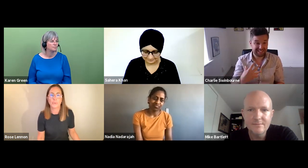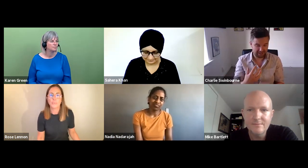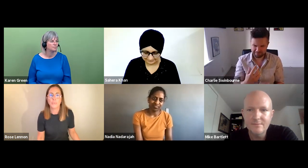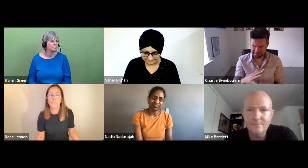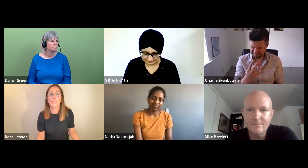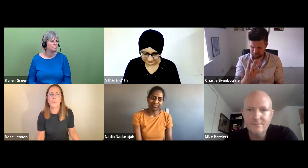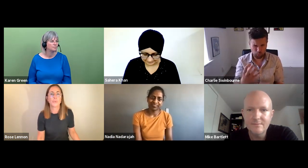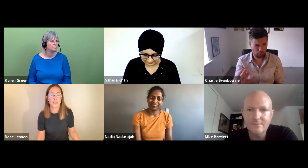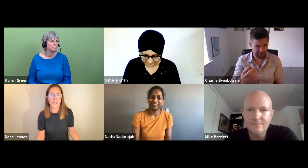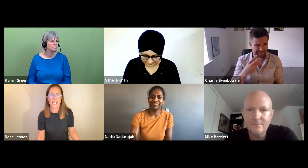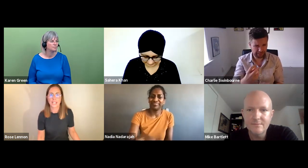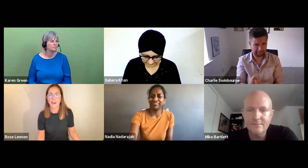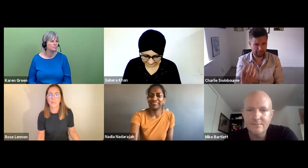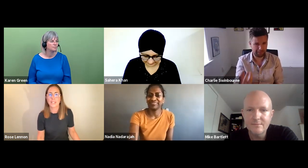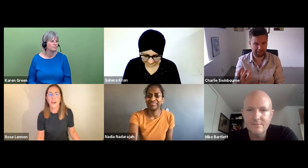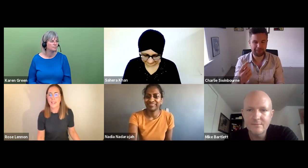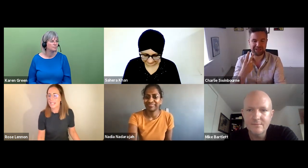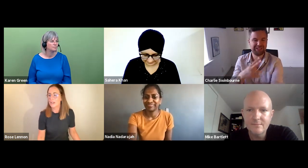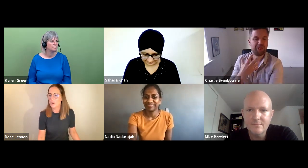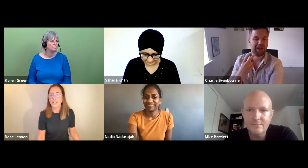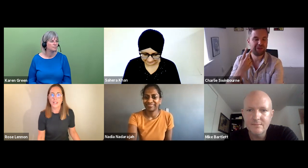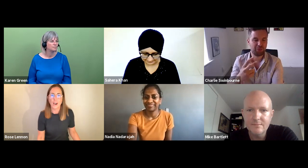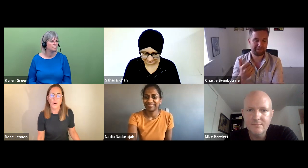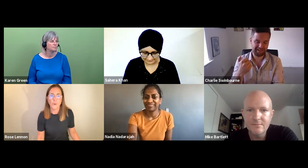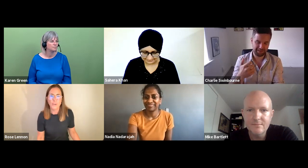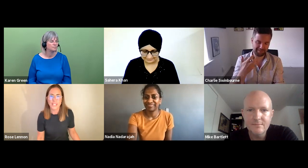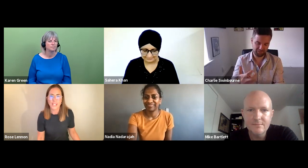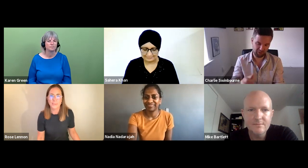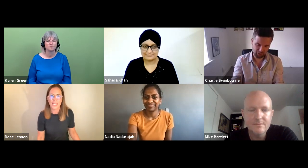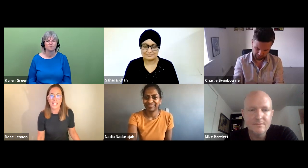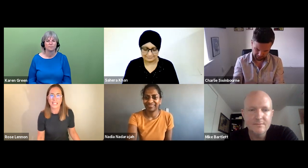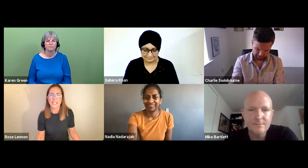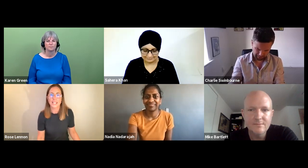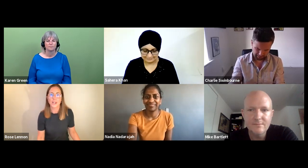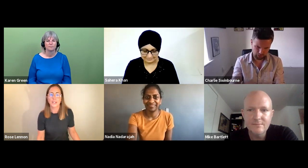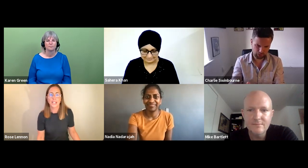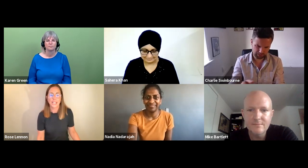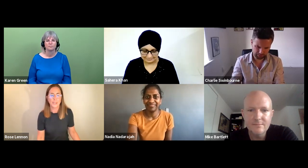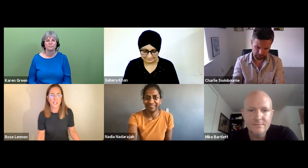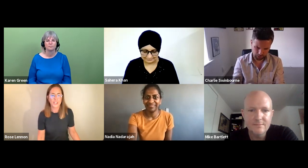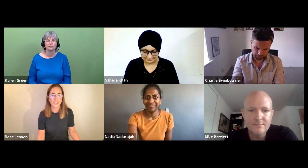will deal with it as it comes. I think questions are already coming in, so let me just